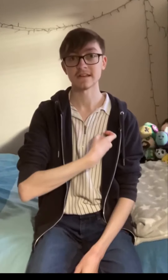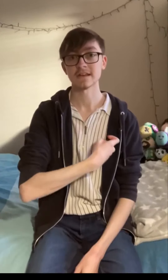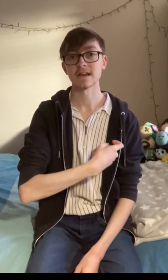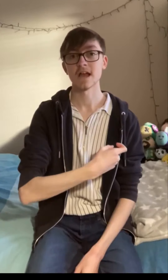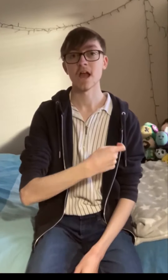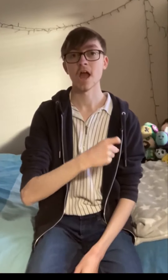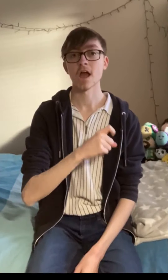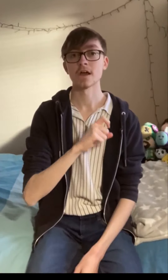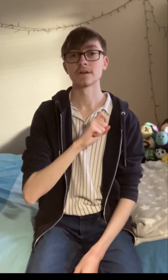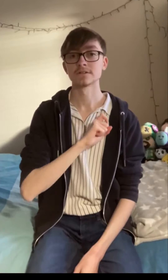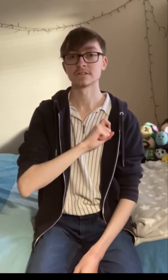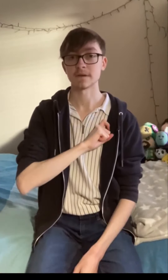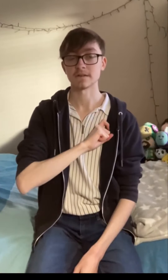slowly, Spain,